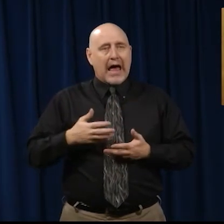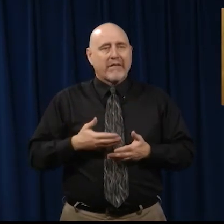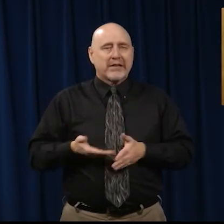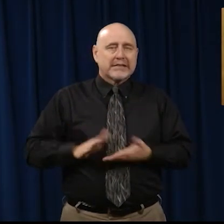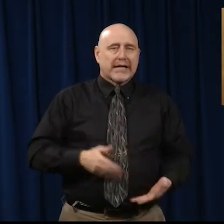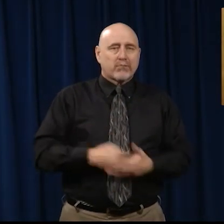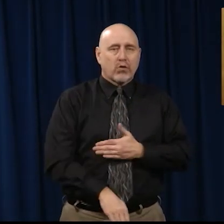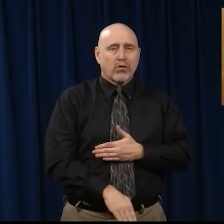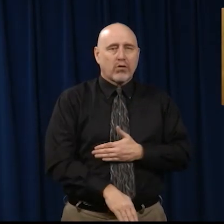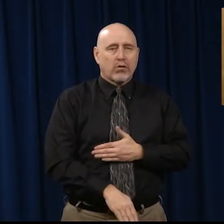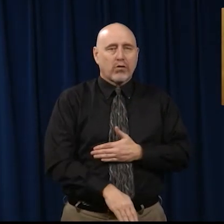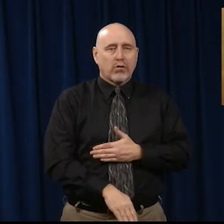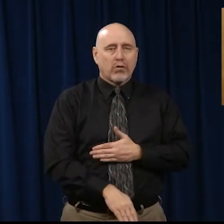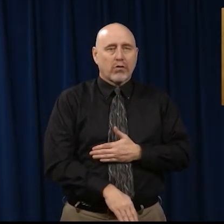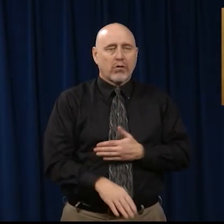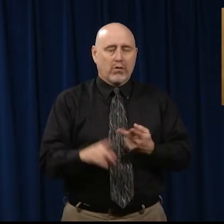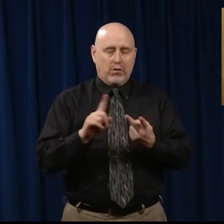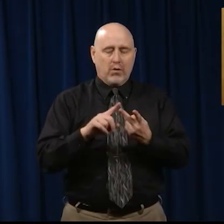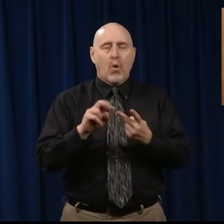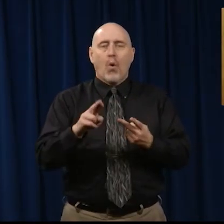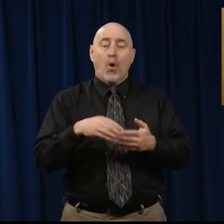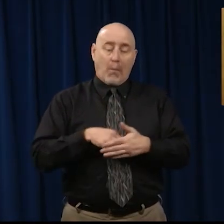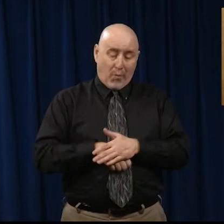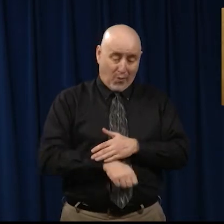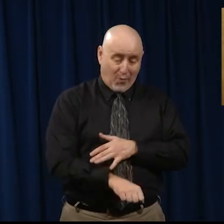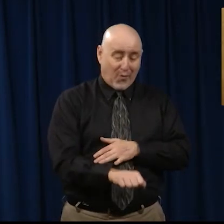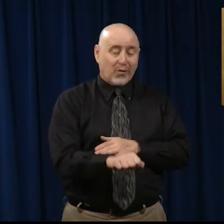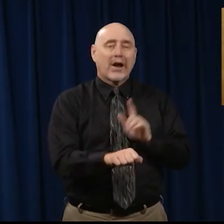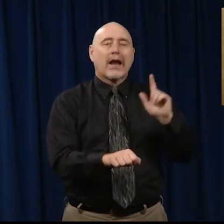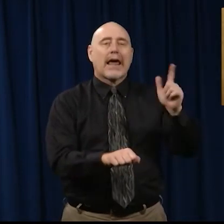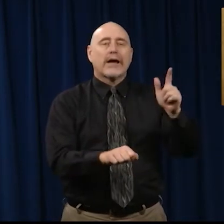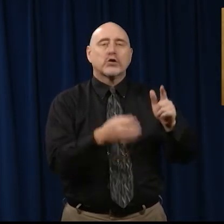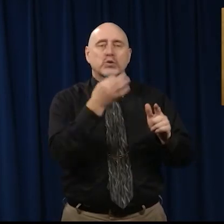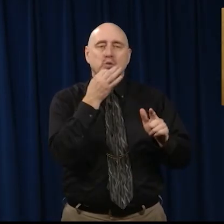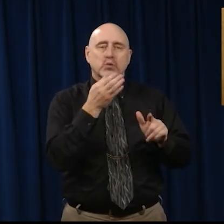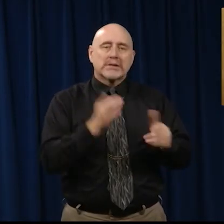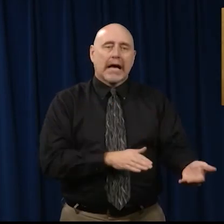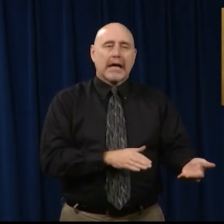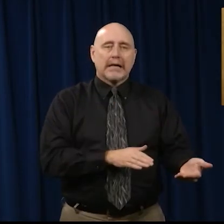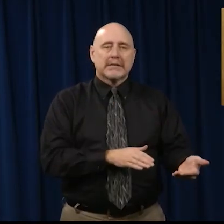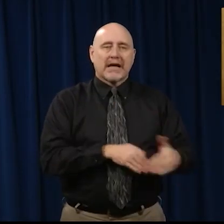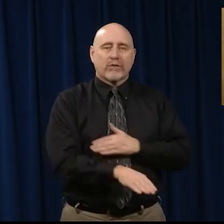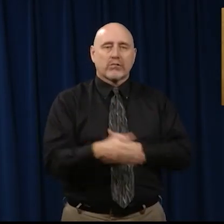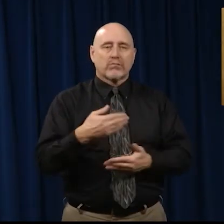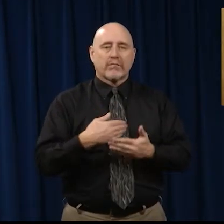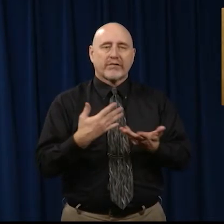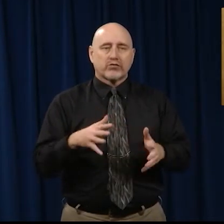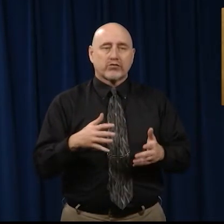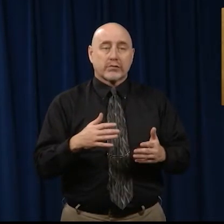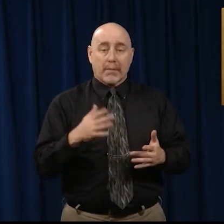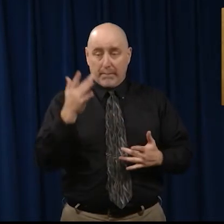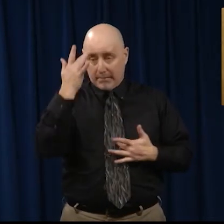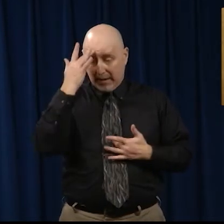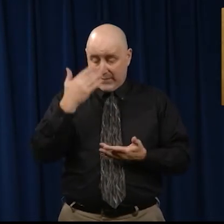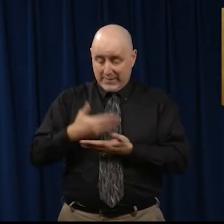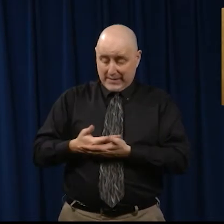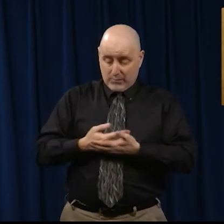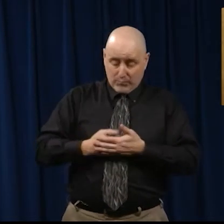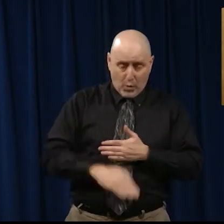having a stillbirth, a baby born dead, or of giving birth to a baby who dies shortly after birth. An infected baby may be born